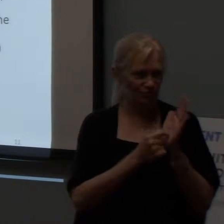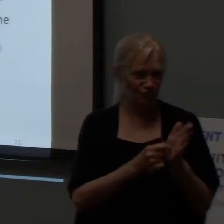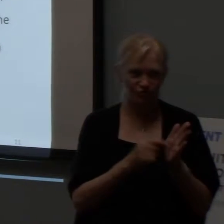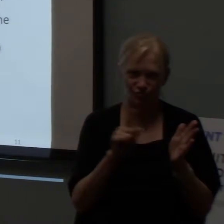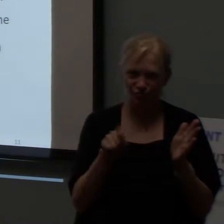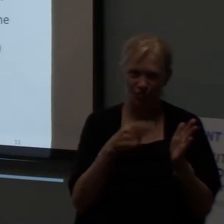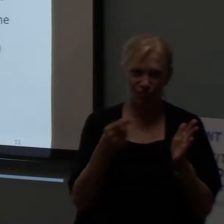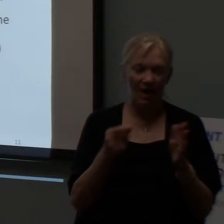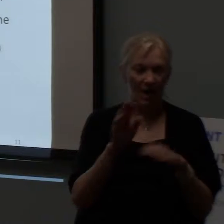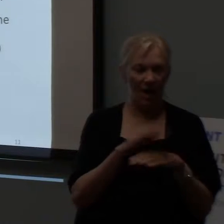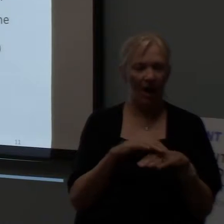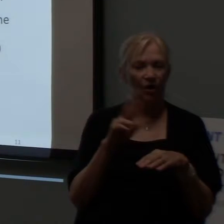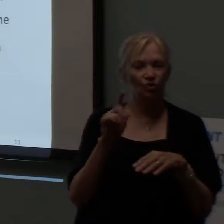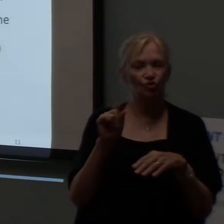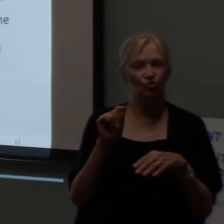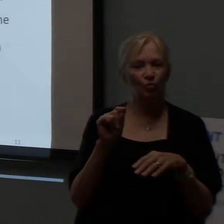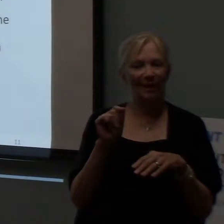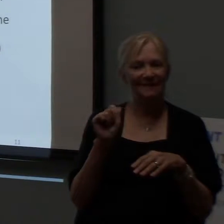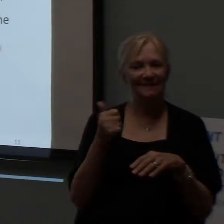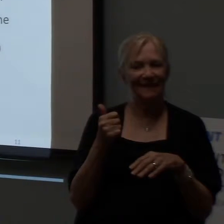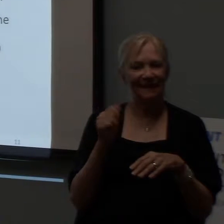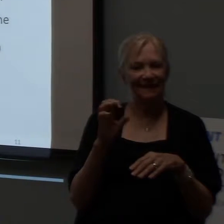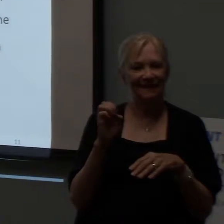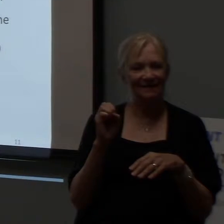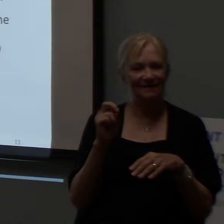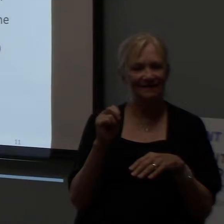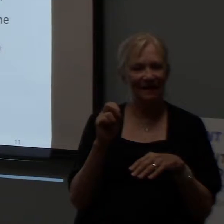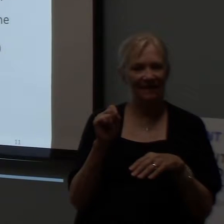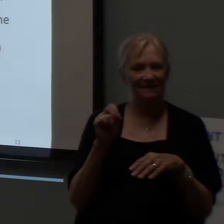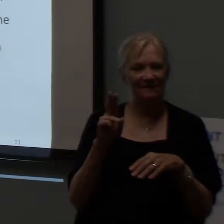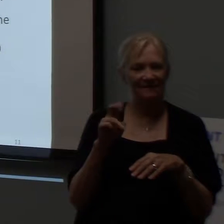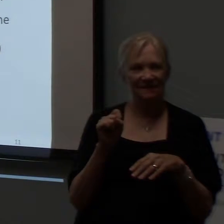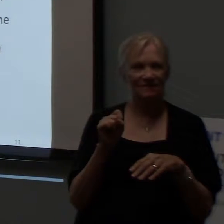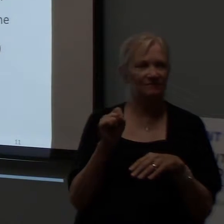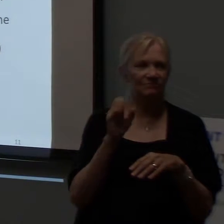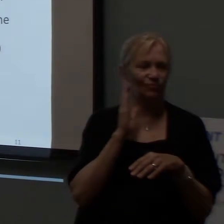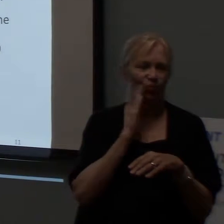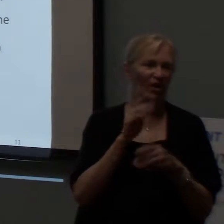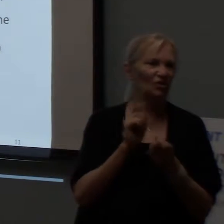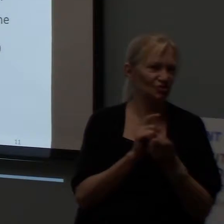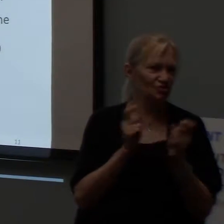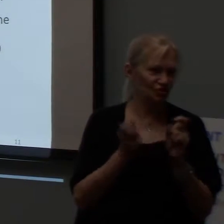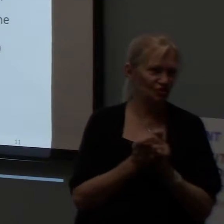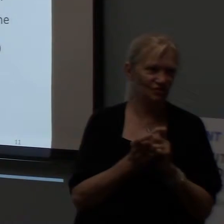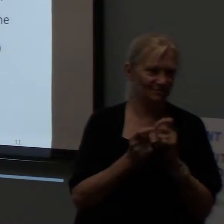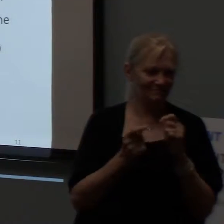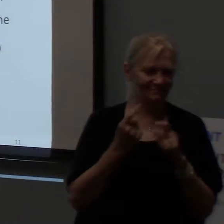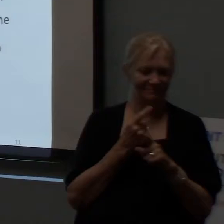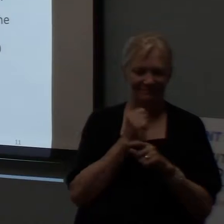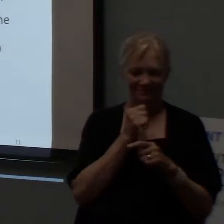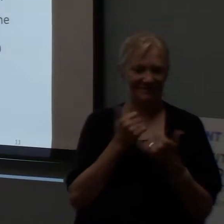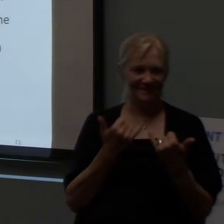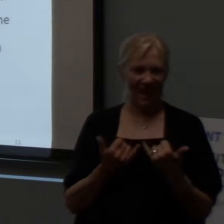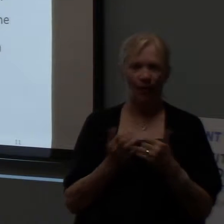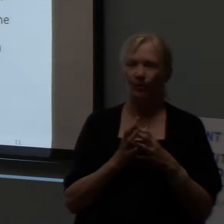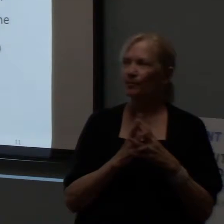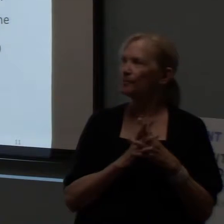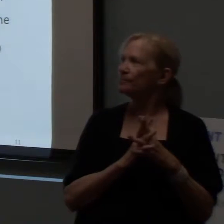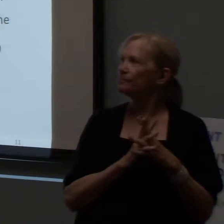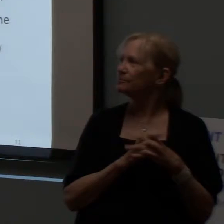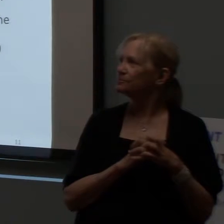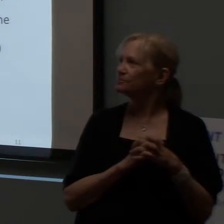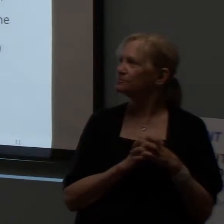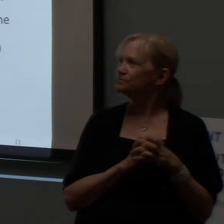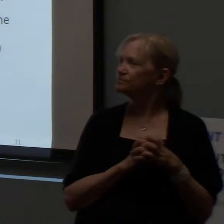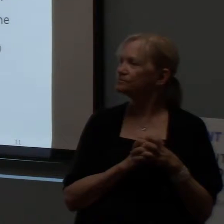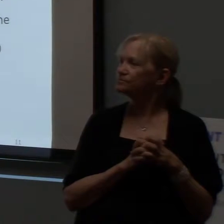on 2010 census data, so they will not be accurate now or in 2020.